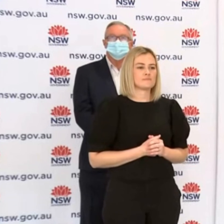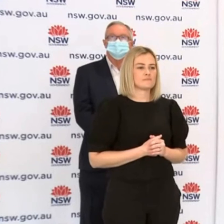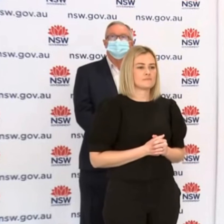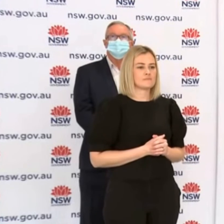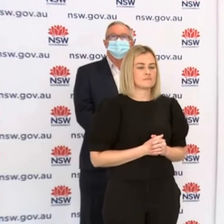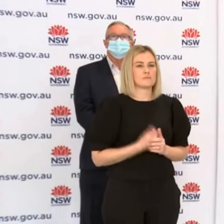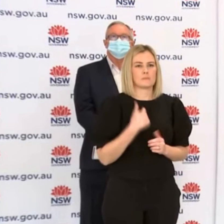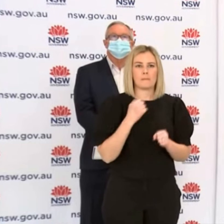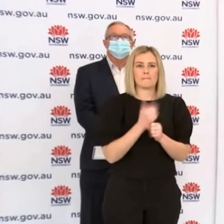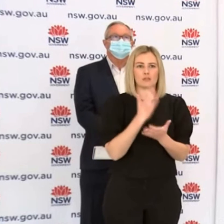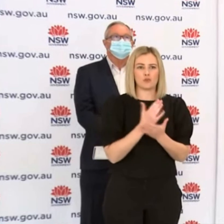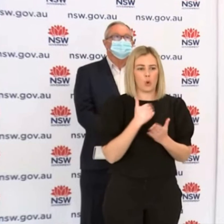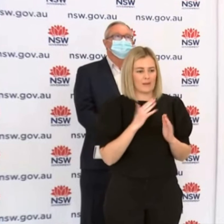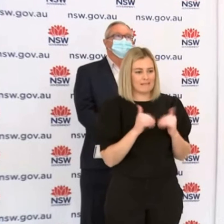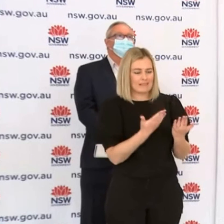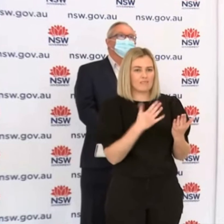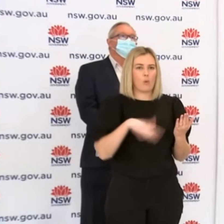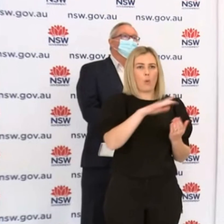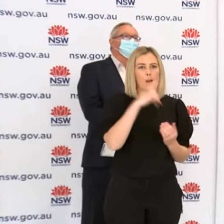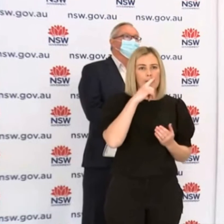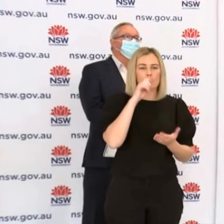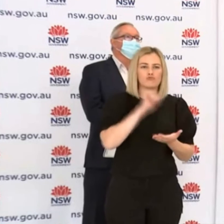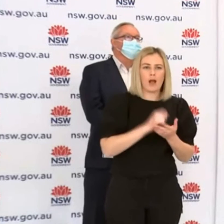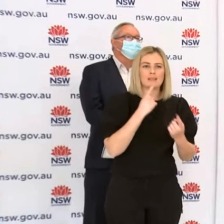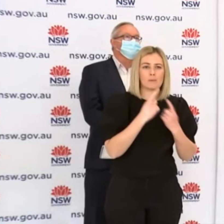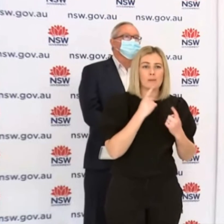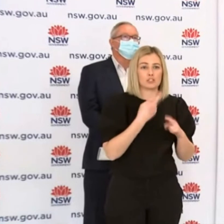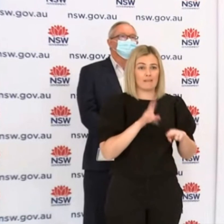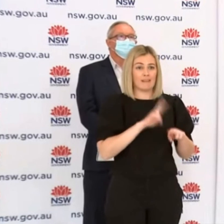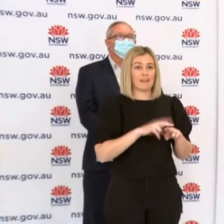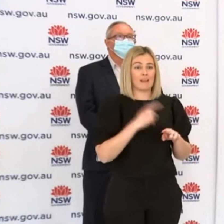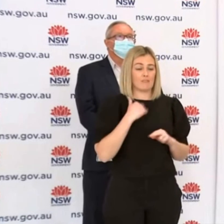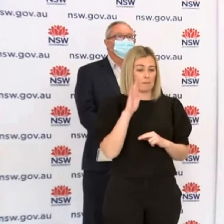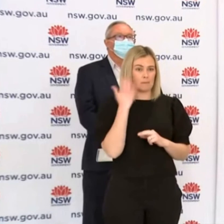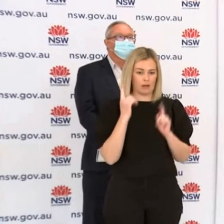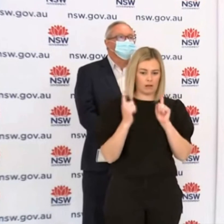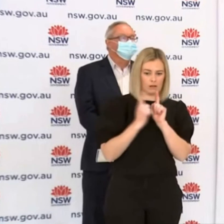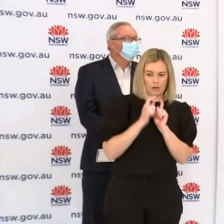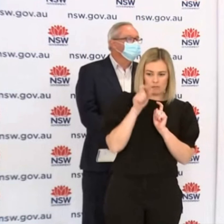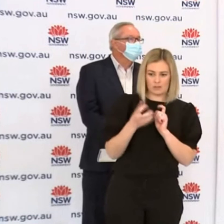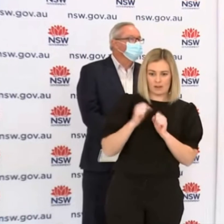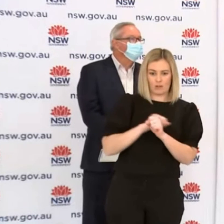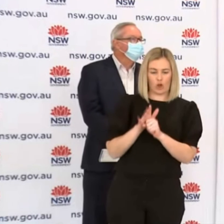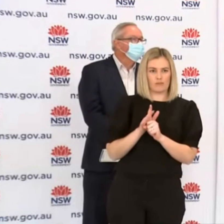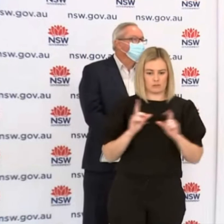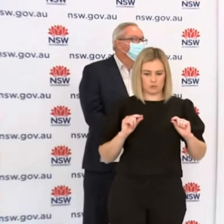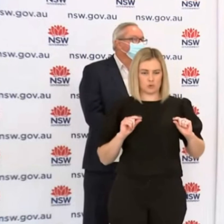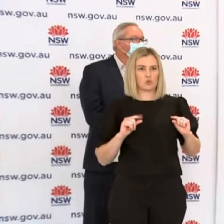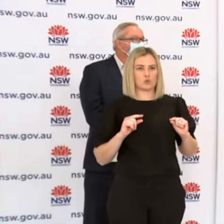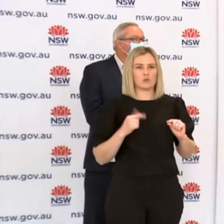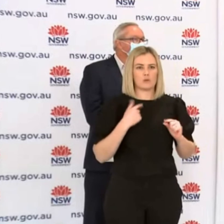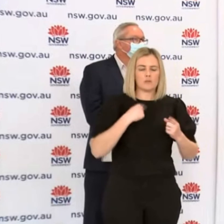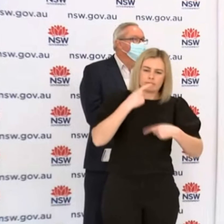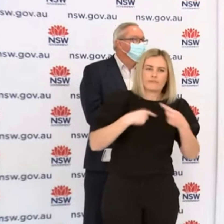right information about what they need to do in terms of isolation and further testing. Dr. McAnulty, how many people in intensive